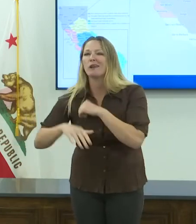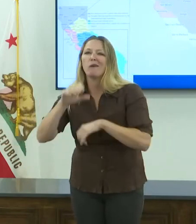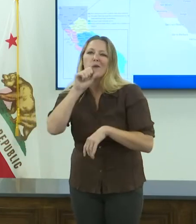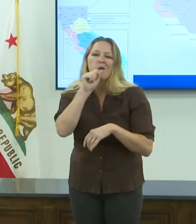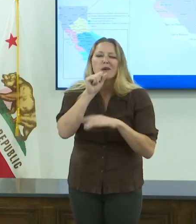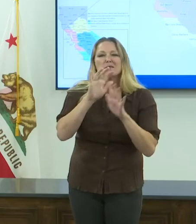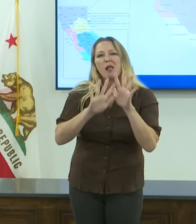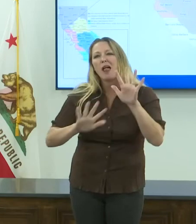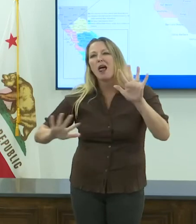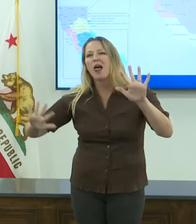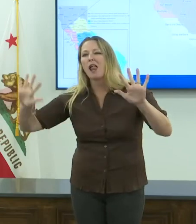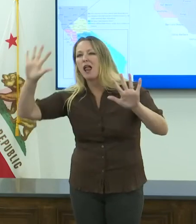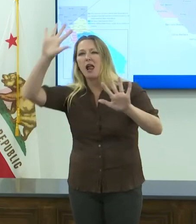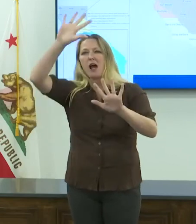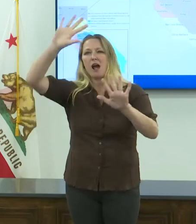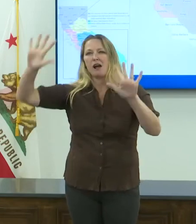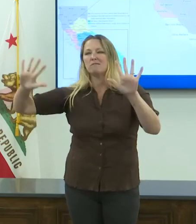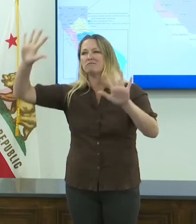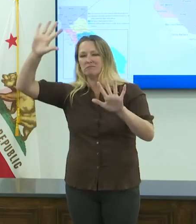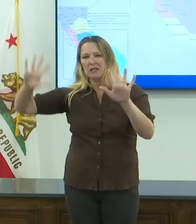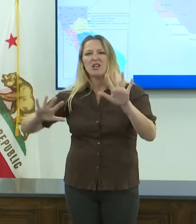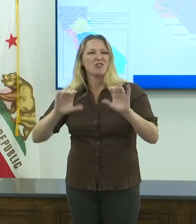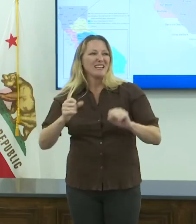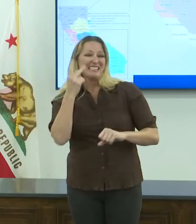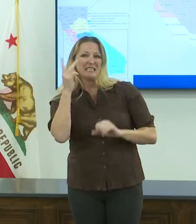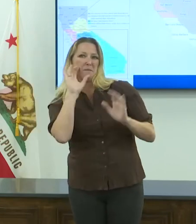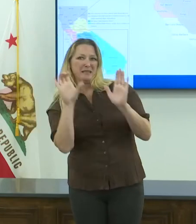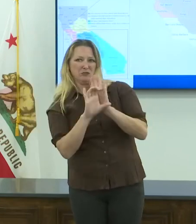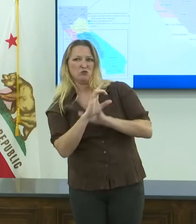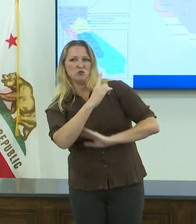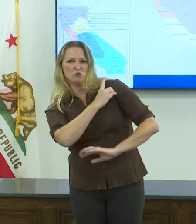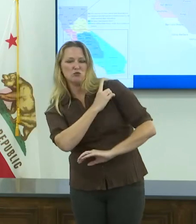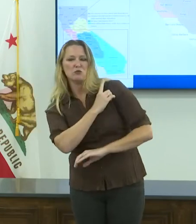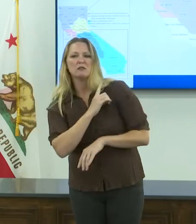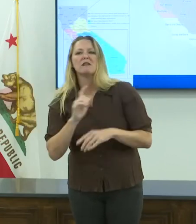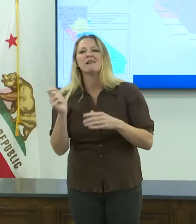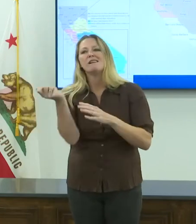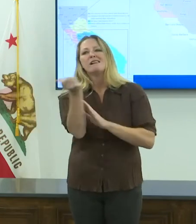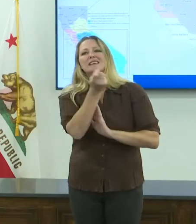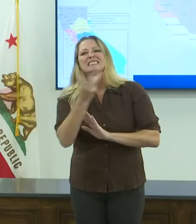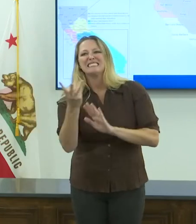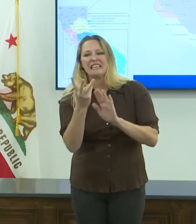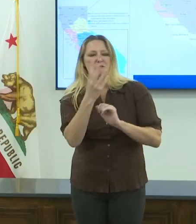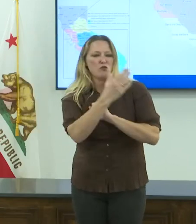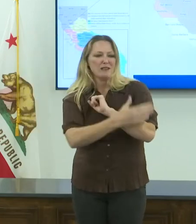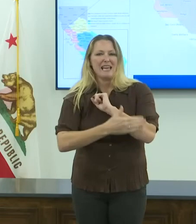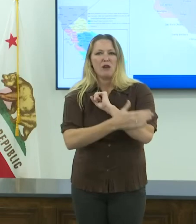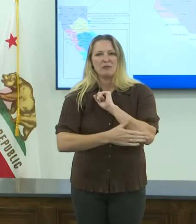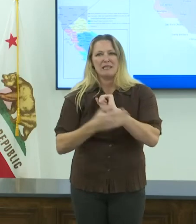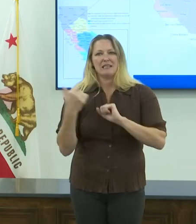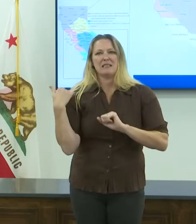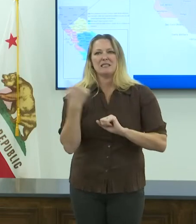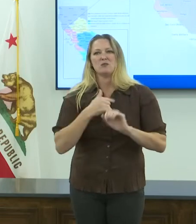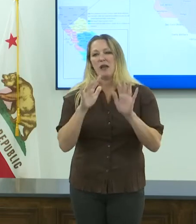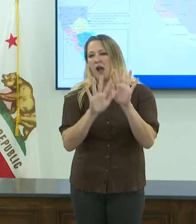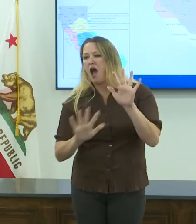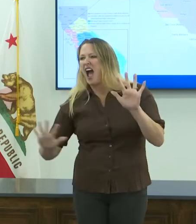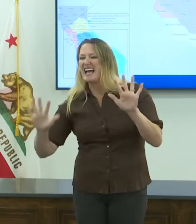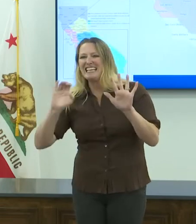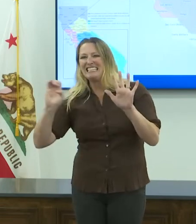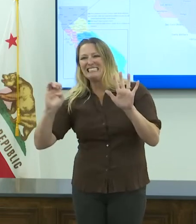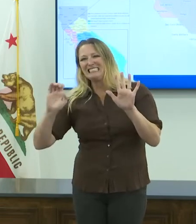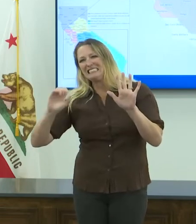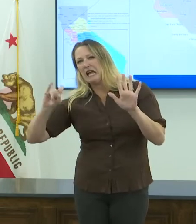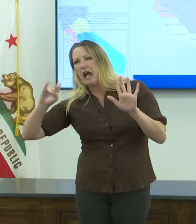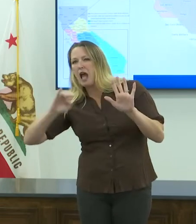So we've got in our county, as you can see on the slide, those counties. We go up the eastern coast of California